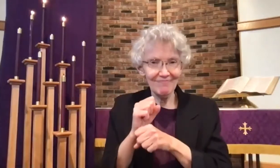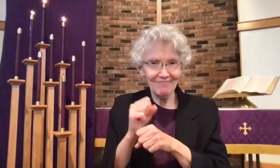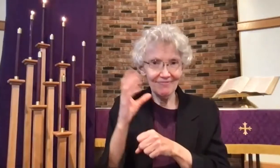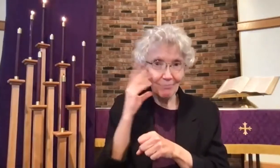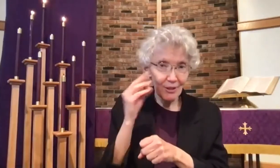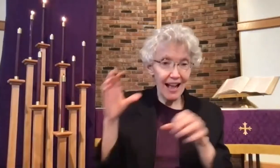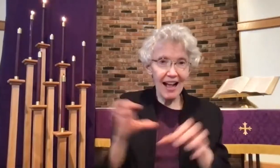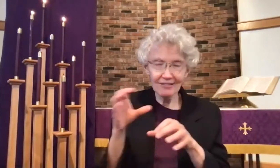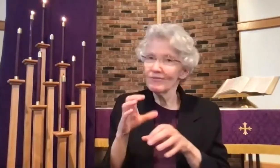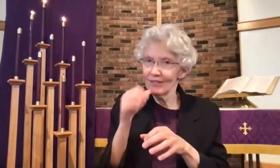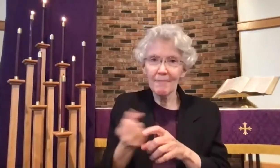learning through actually doing it.